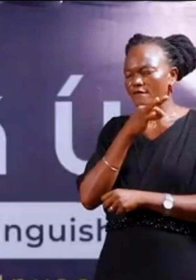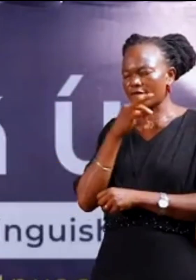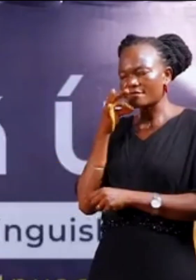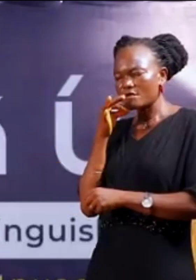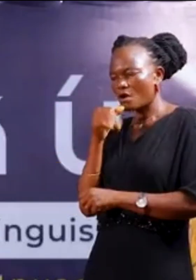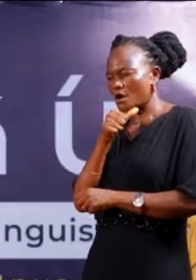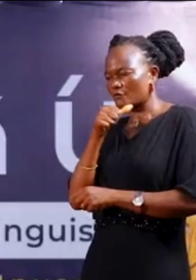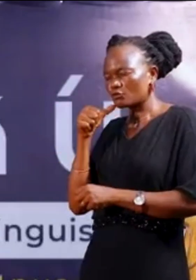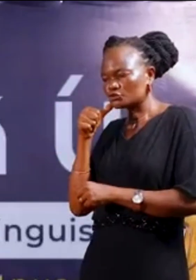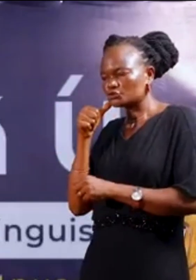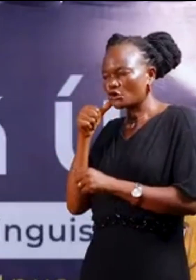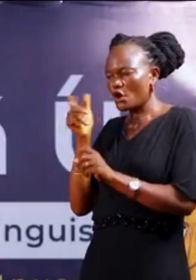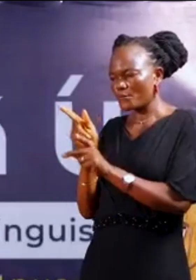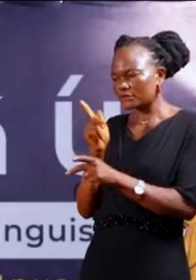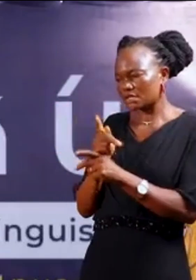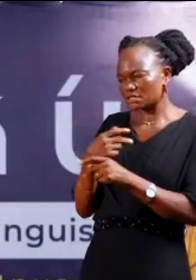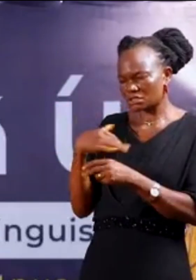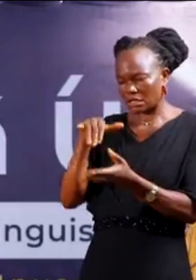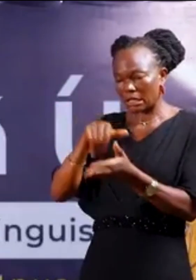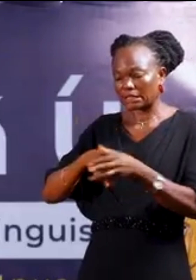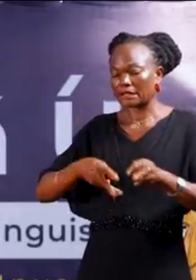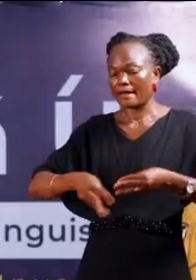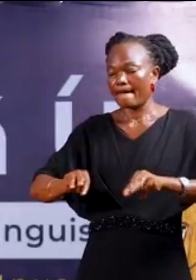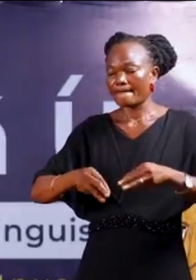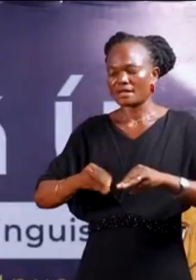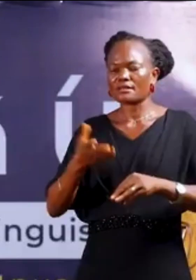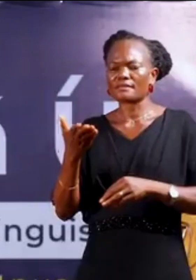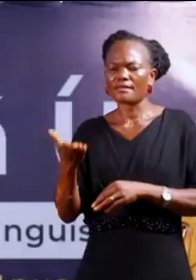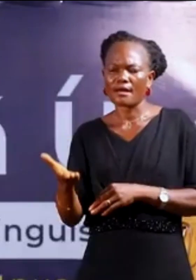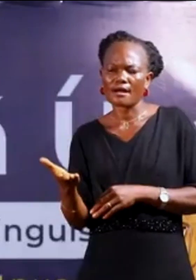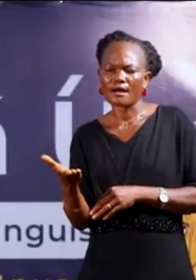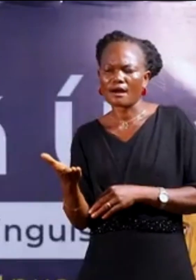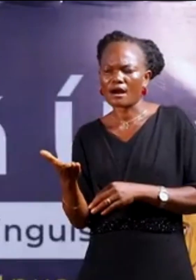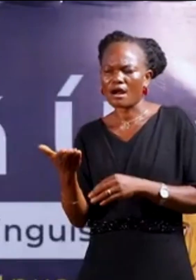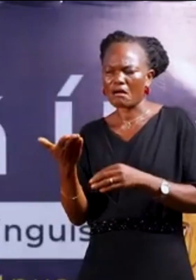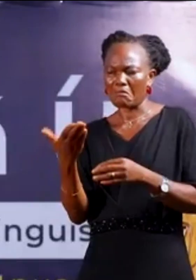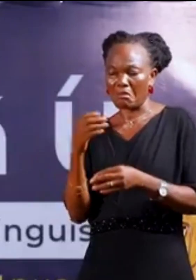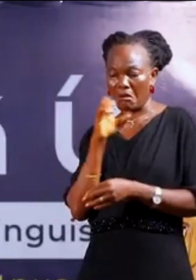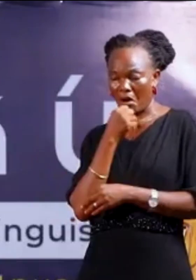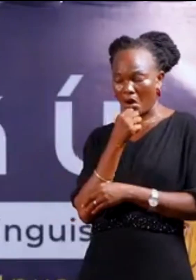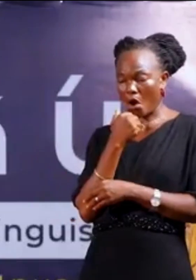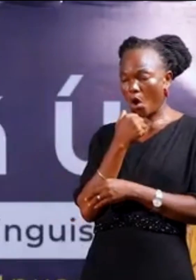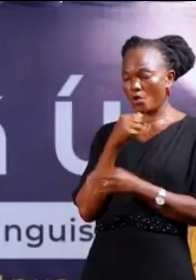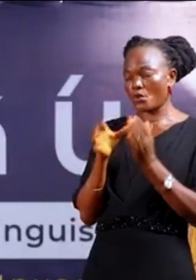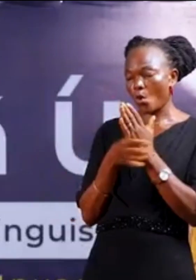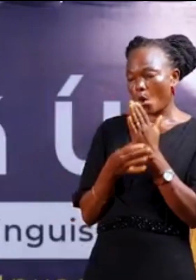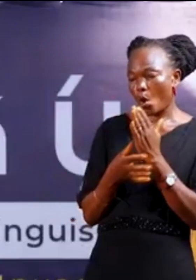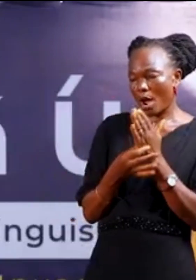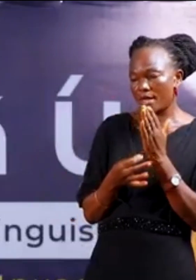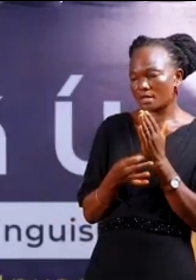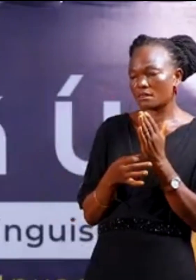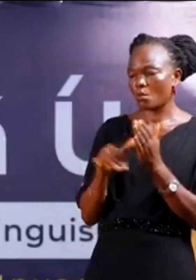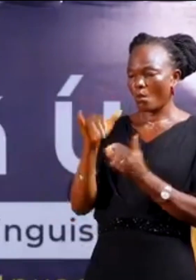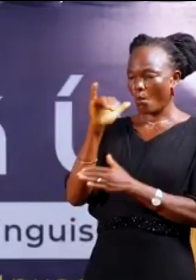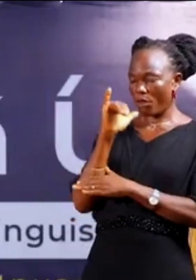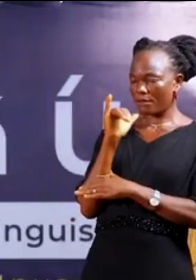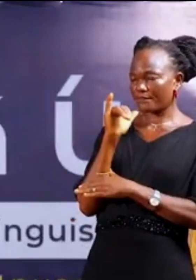and he described that in the market they abound in corn, palm oil, palm